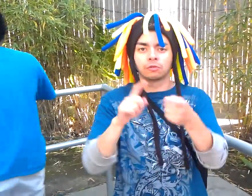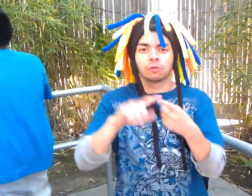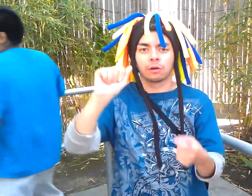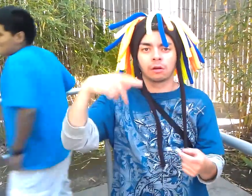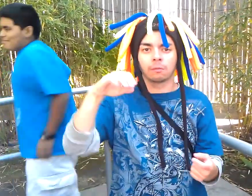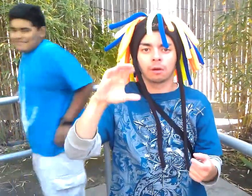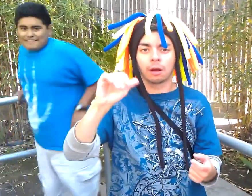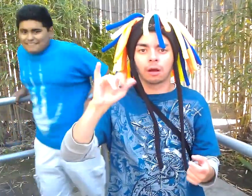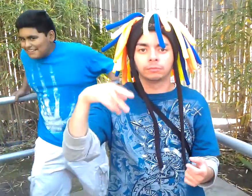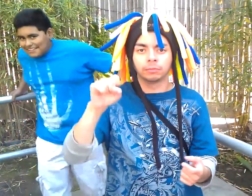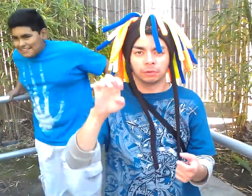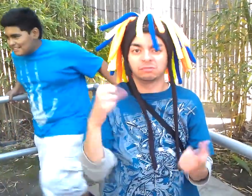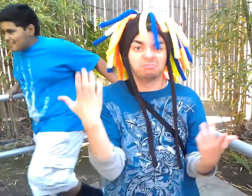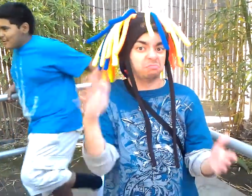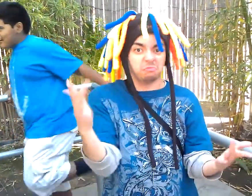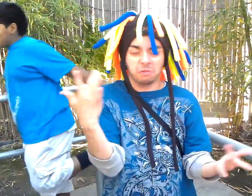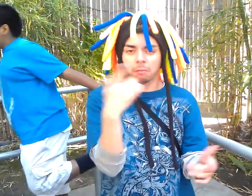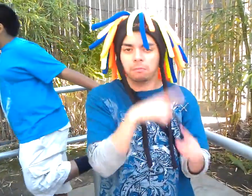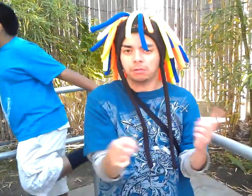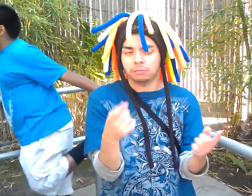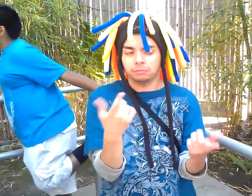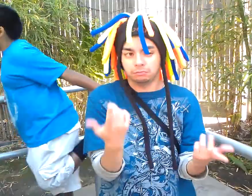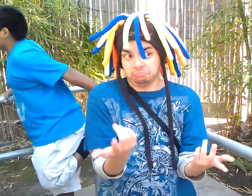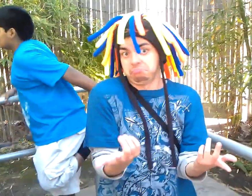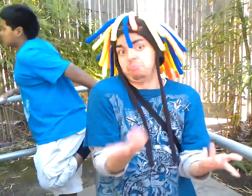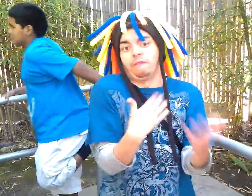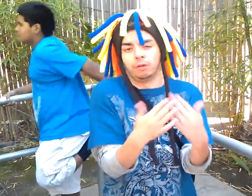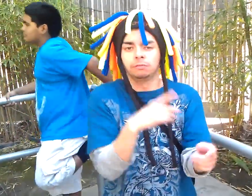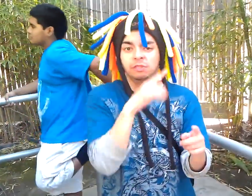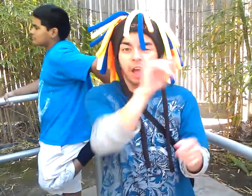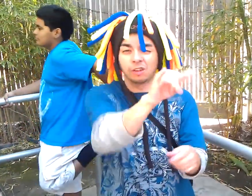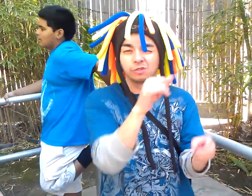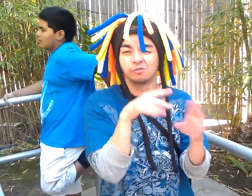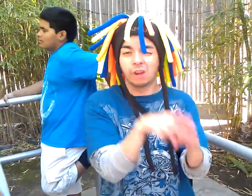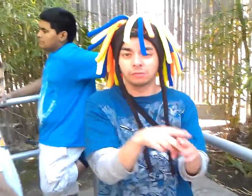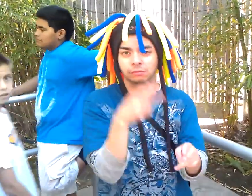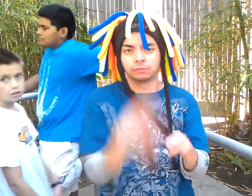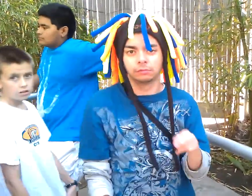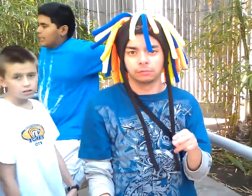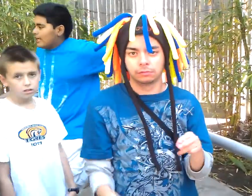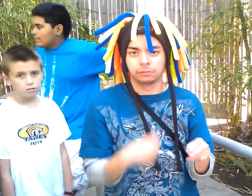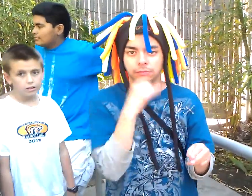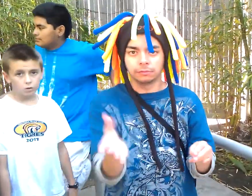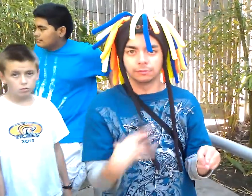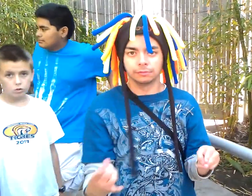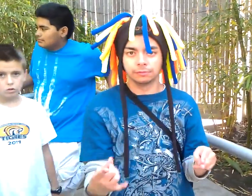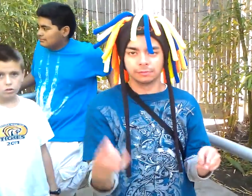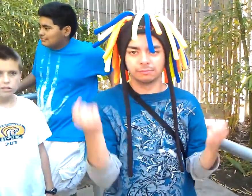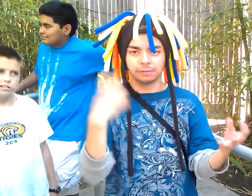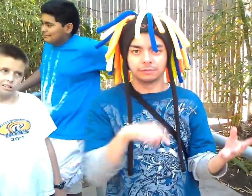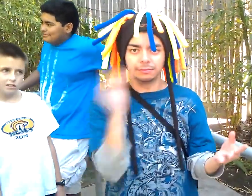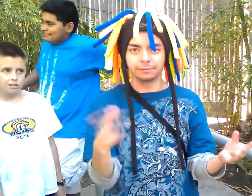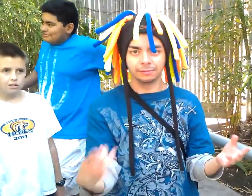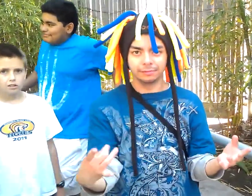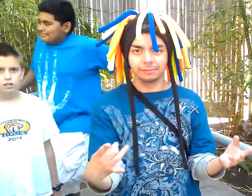With GameFly, choose from over 8,000 titles, play as long as you want, and send them back when you're done. Go to GameFly.com now, click the